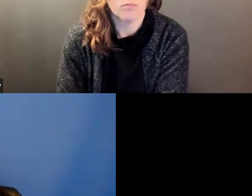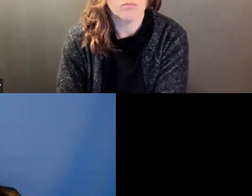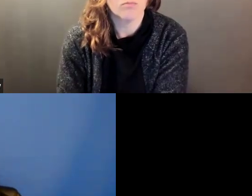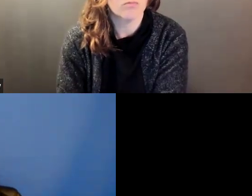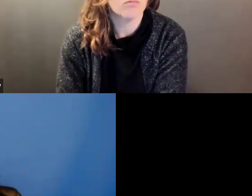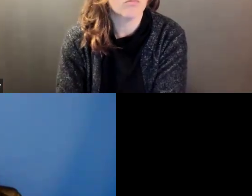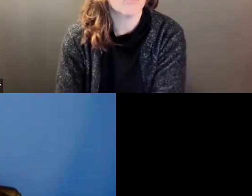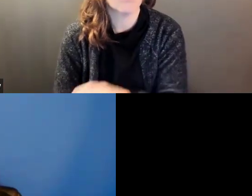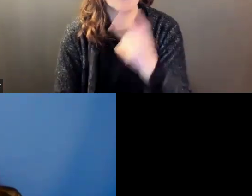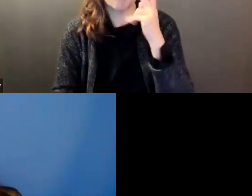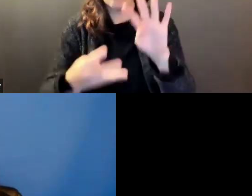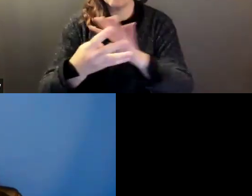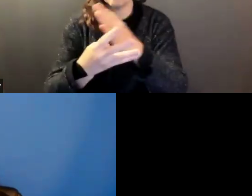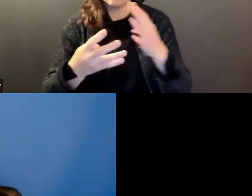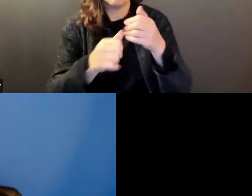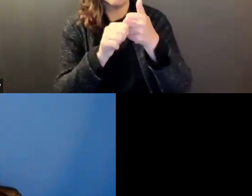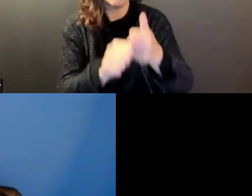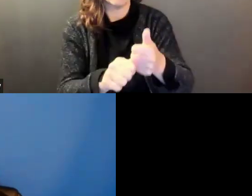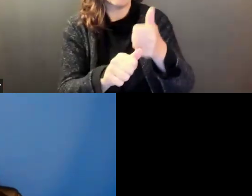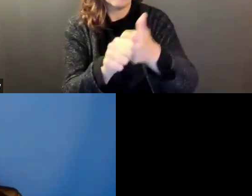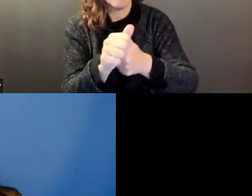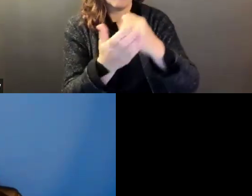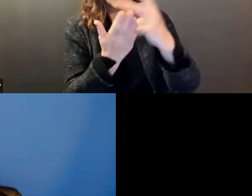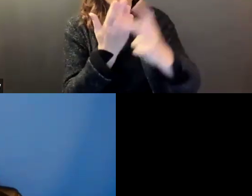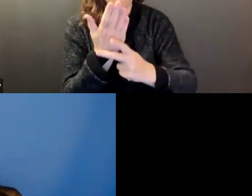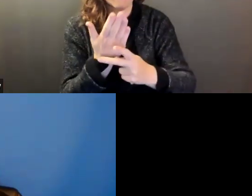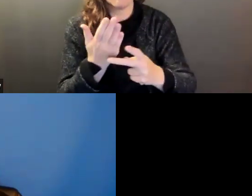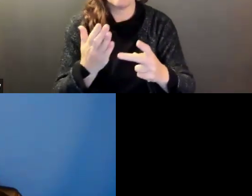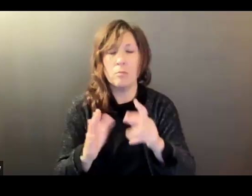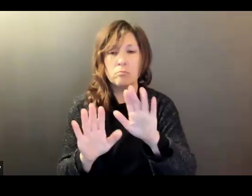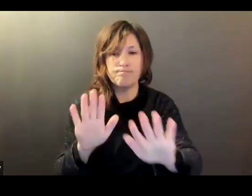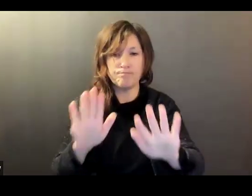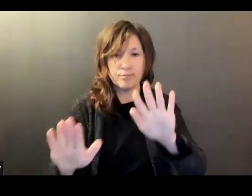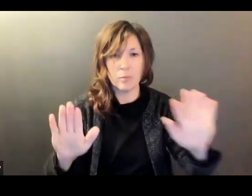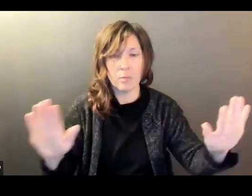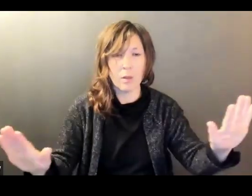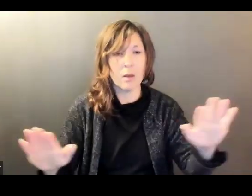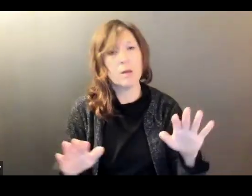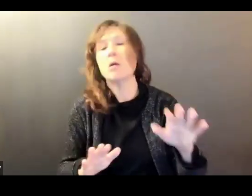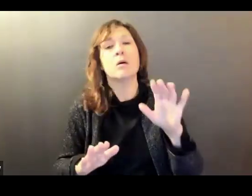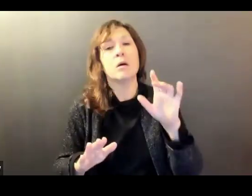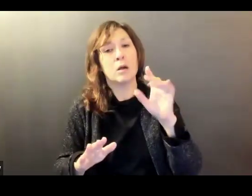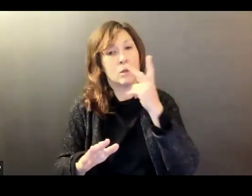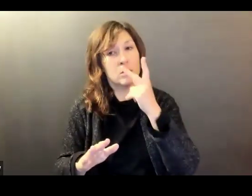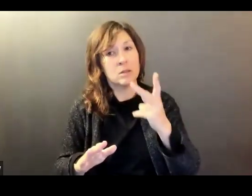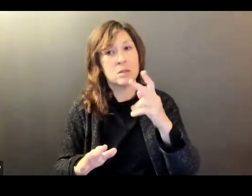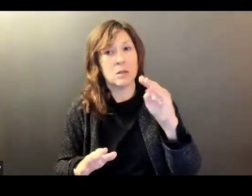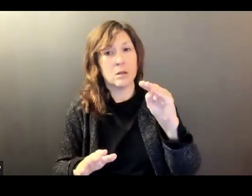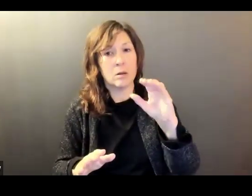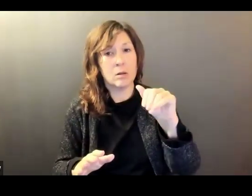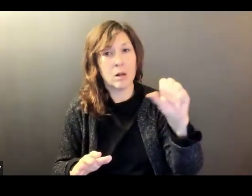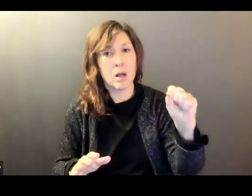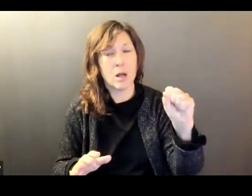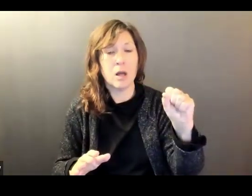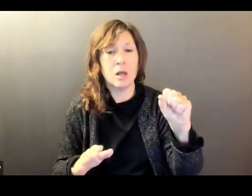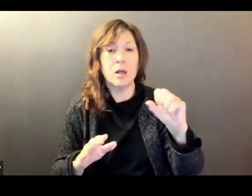by program type would also be helpful to have for MCAS student growth percentile and MCAS proficiency,